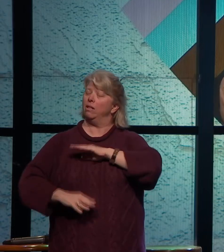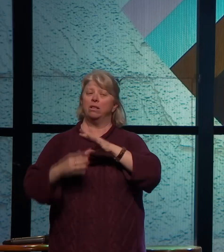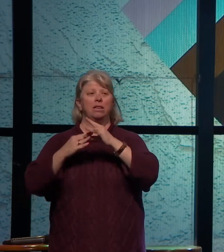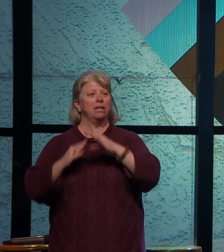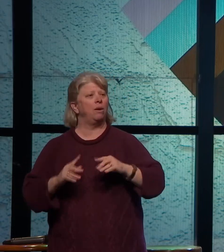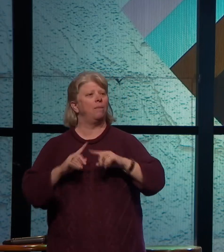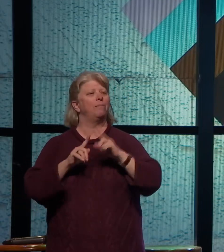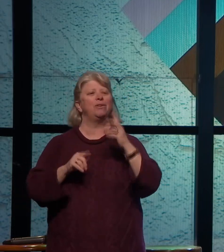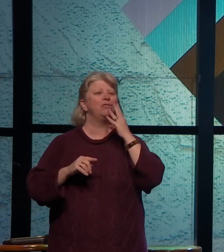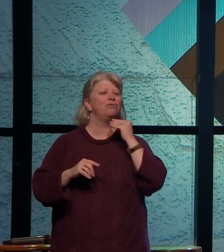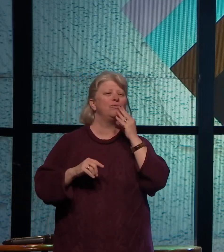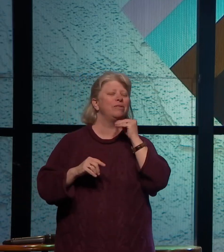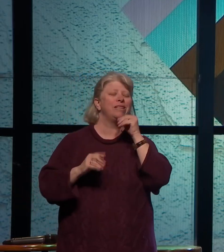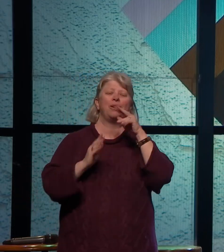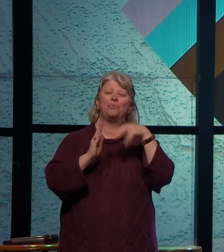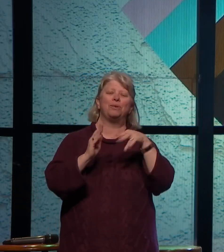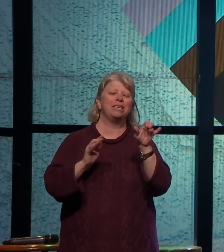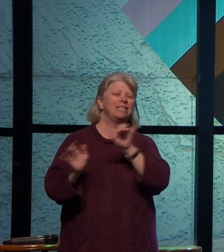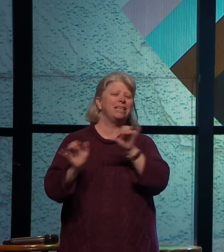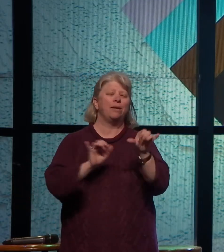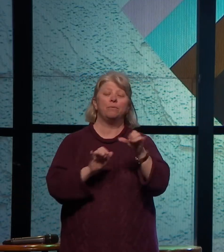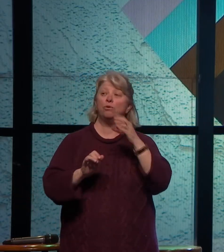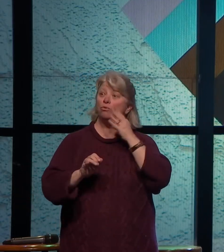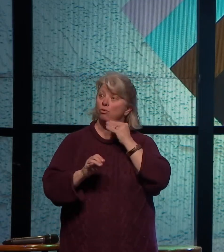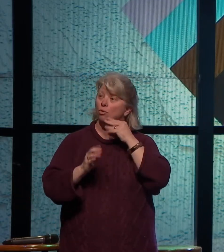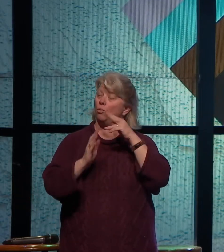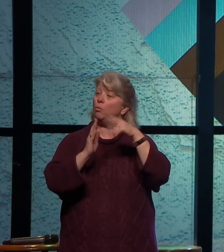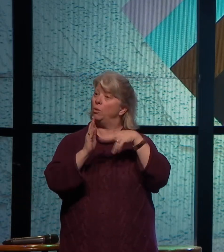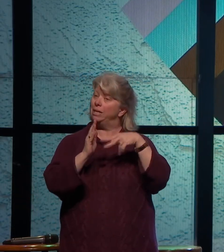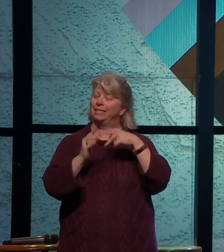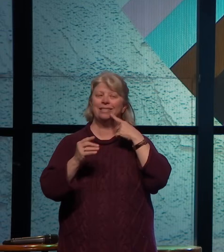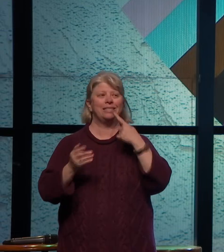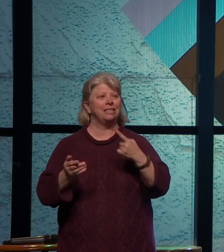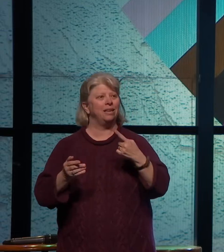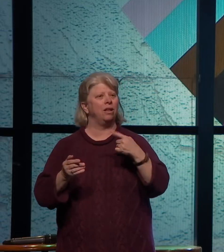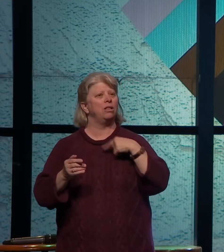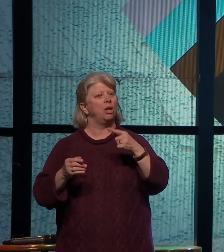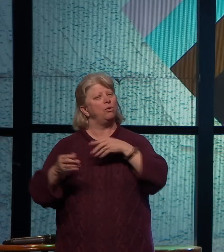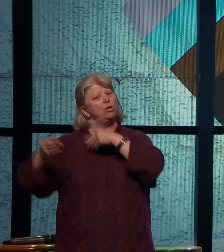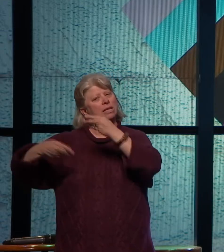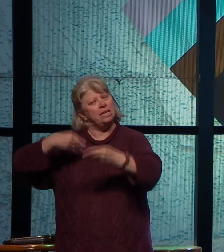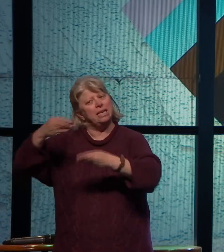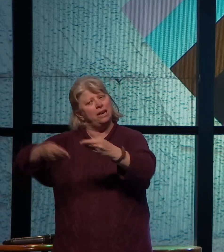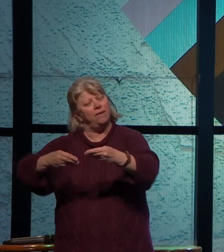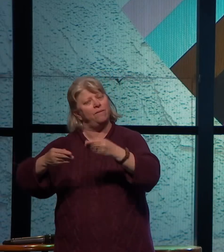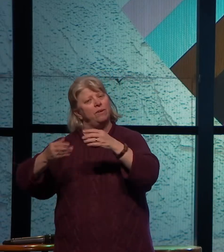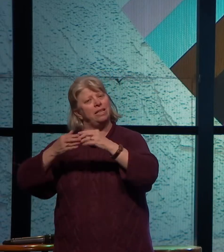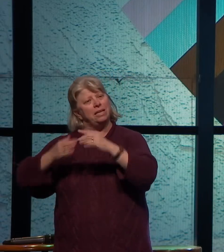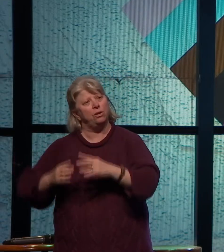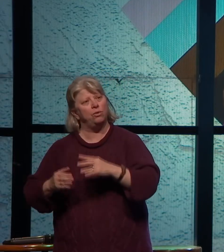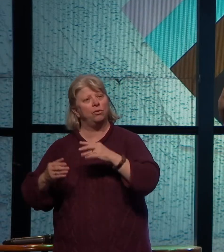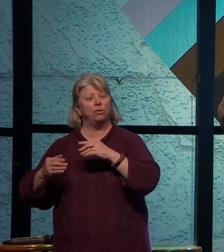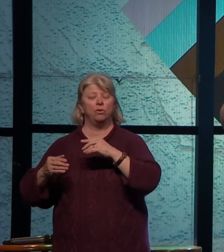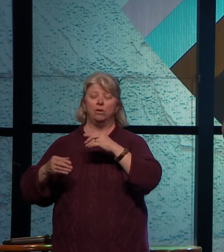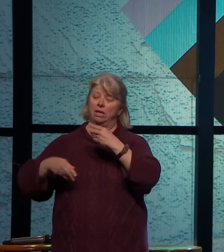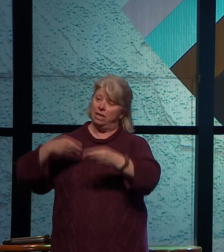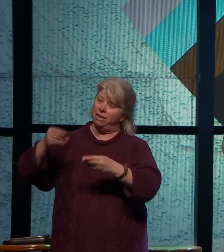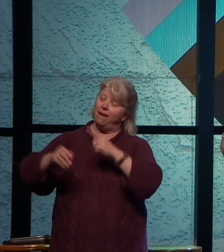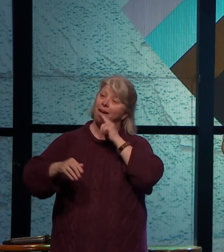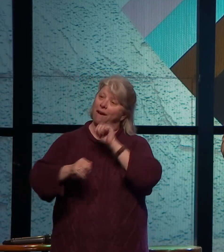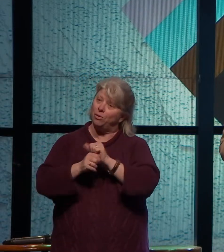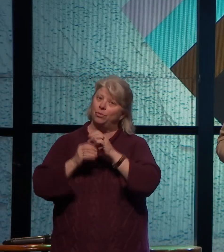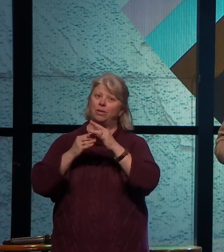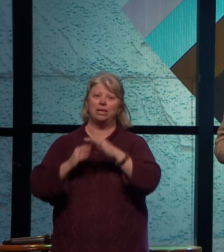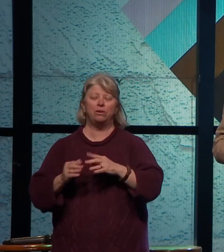But Judaism doesn't read this passage that way. Judaism would read this passage and say, well, there's a lineage of leaders, there's a lineage of national leaders that